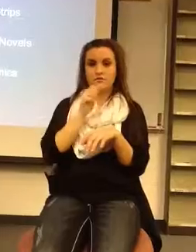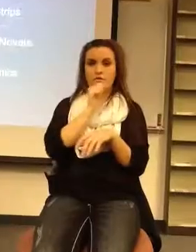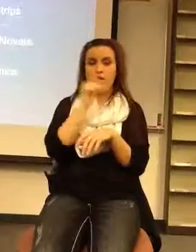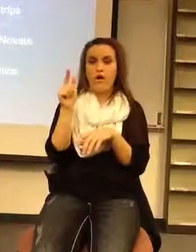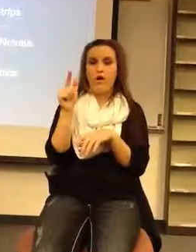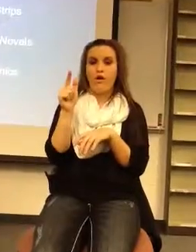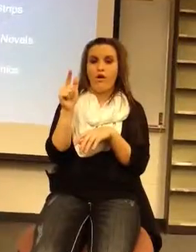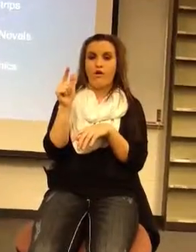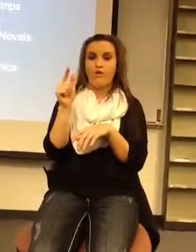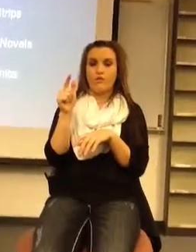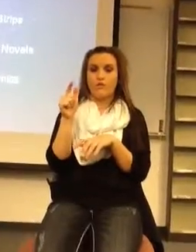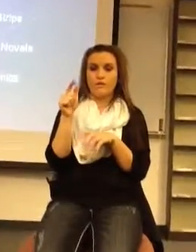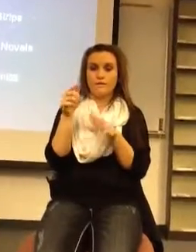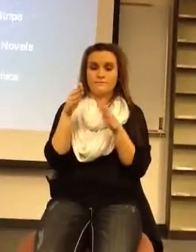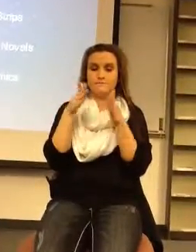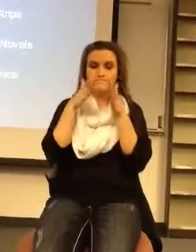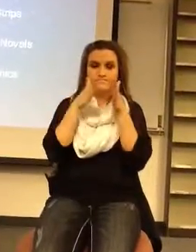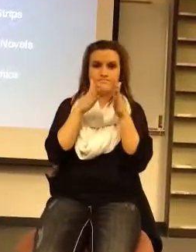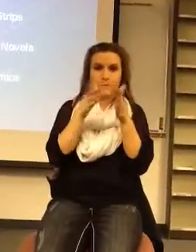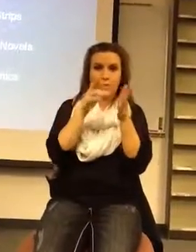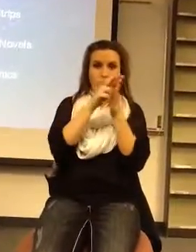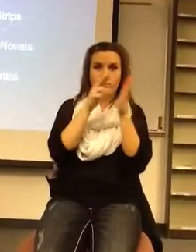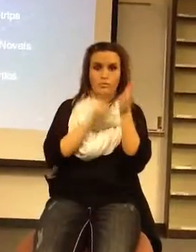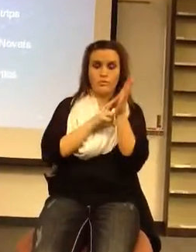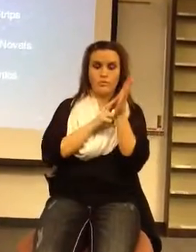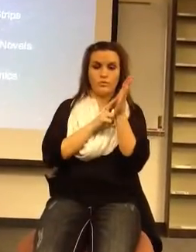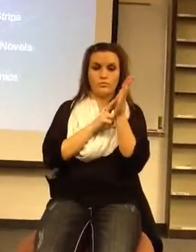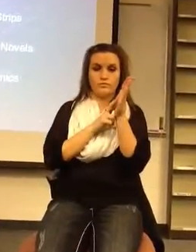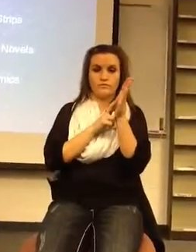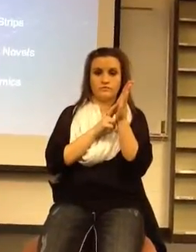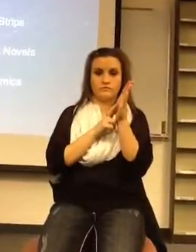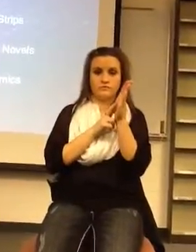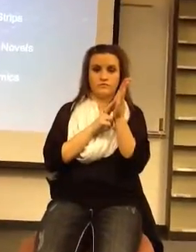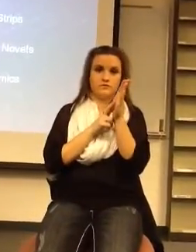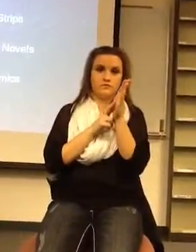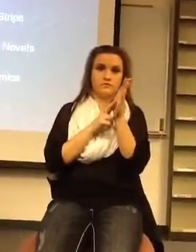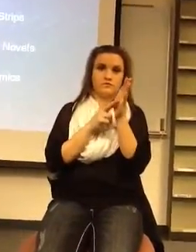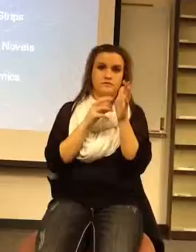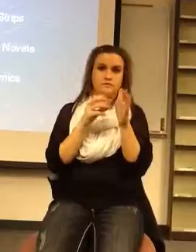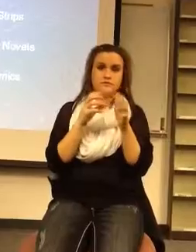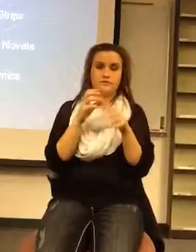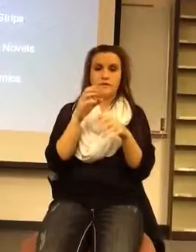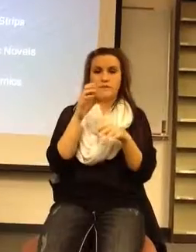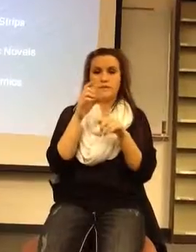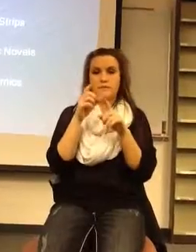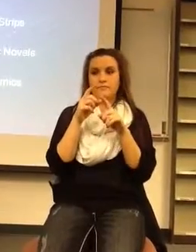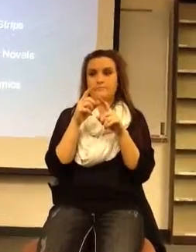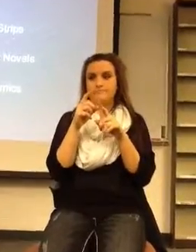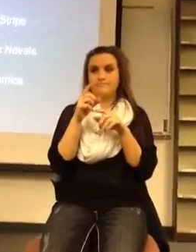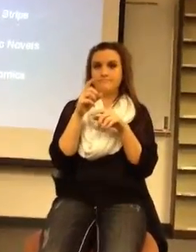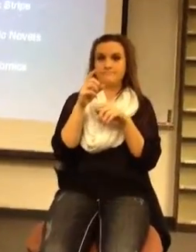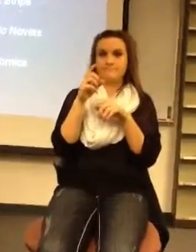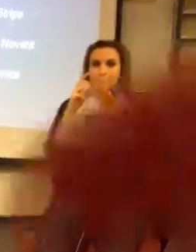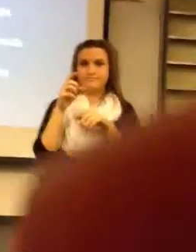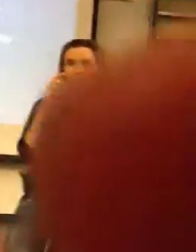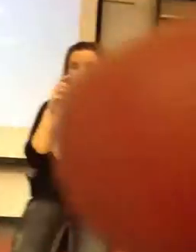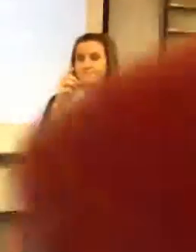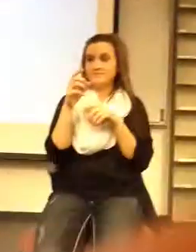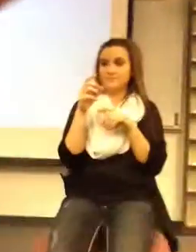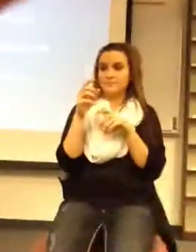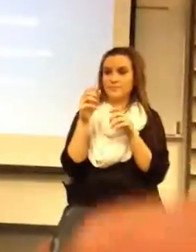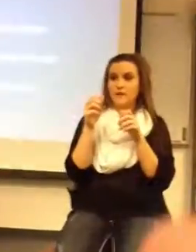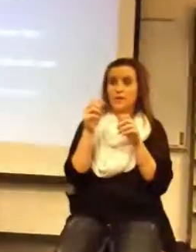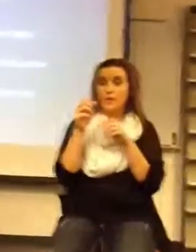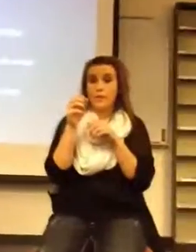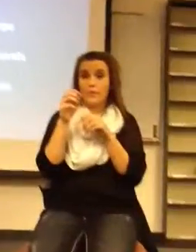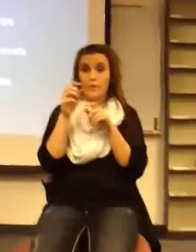monitored by the Comic Code Authority. They're monitored for content, sometimes censored. Web comics, on the